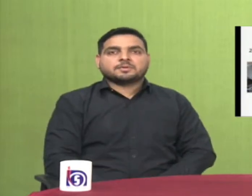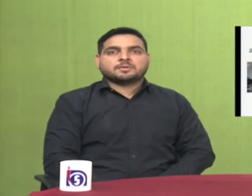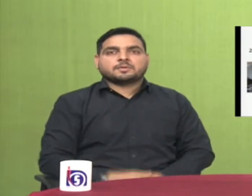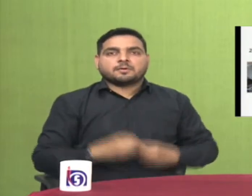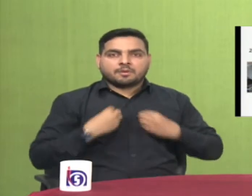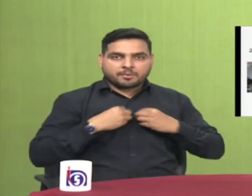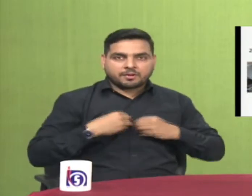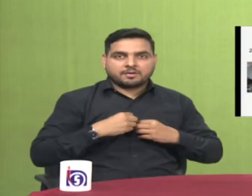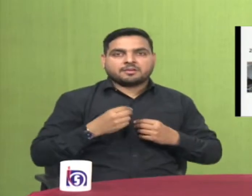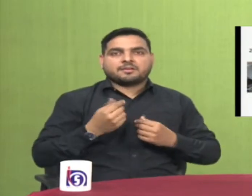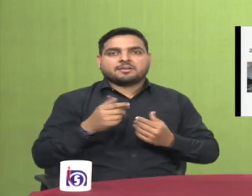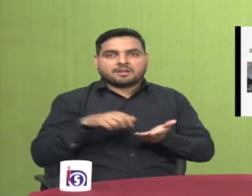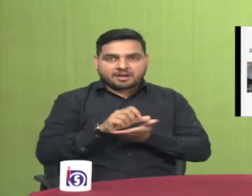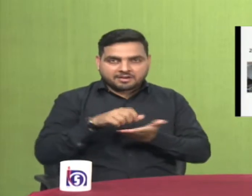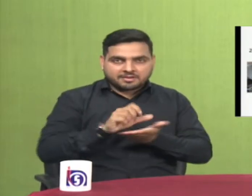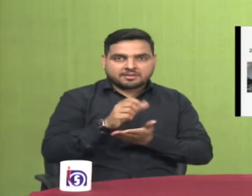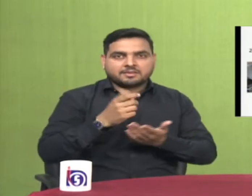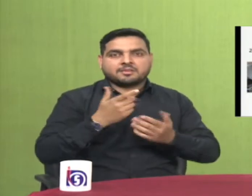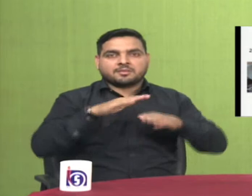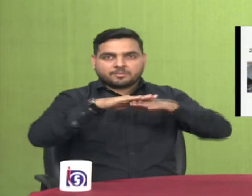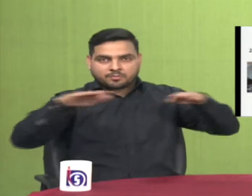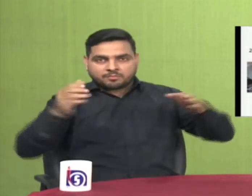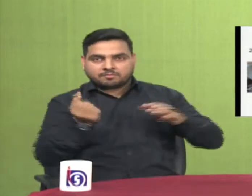put back toys from cupboards,